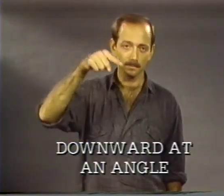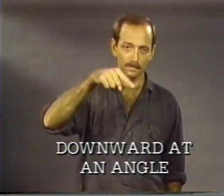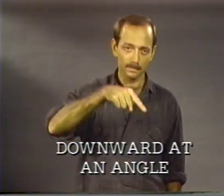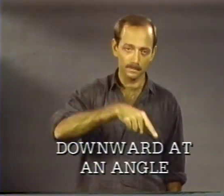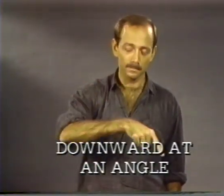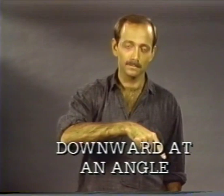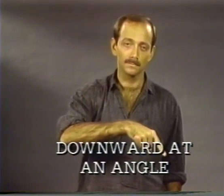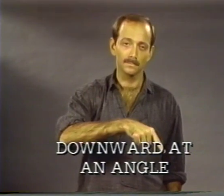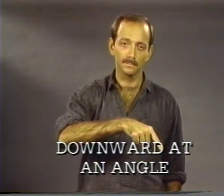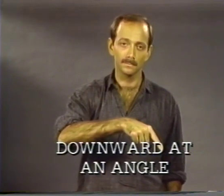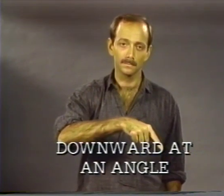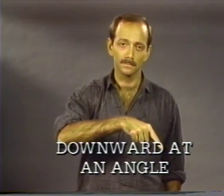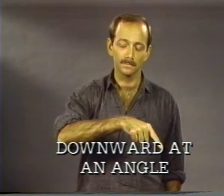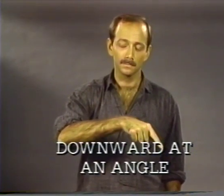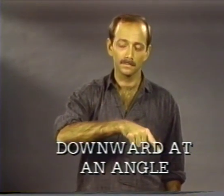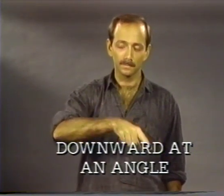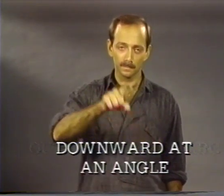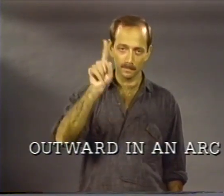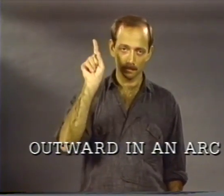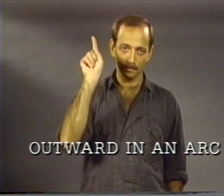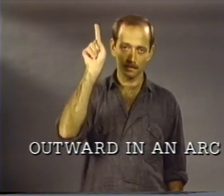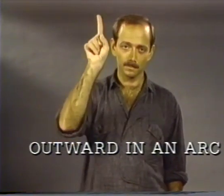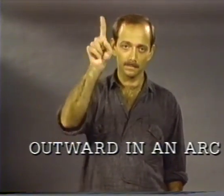downward at an angle, outward in an arc,